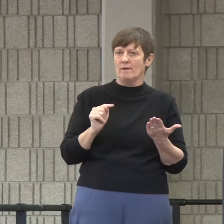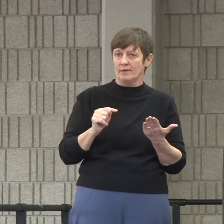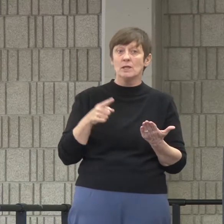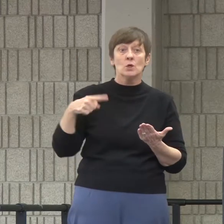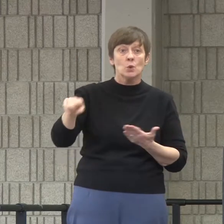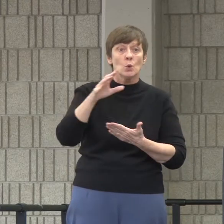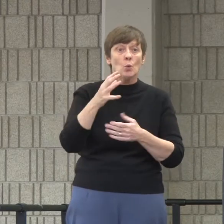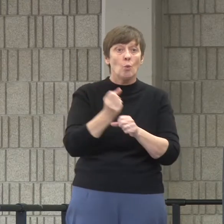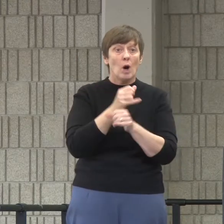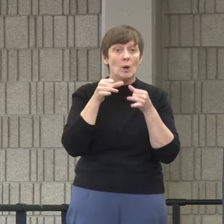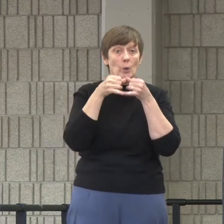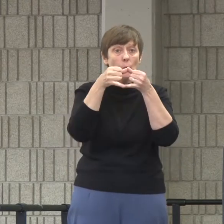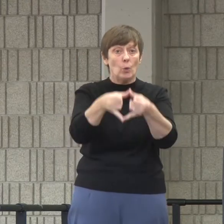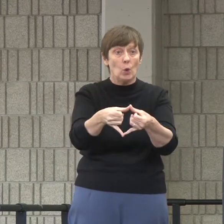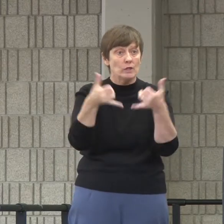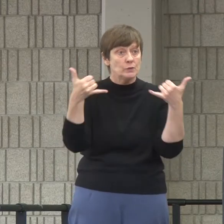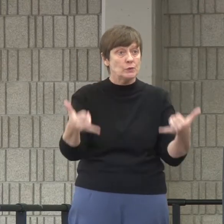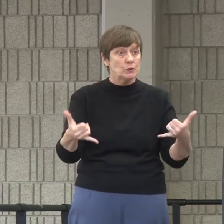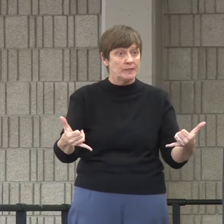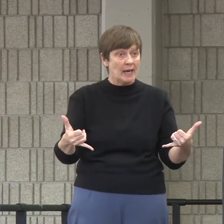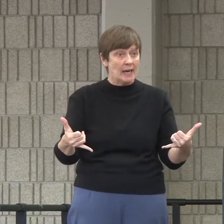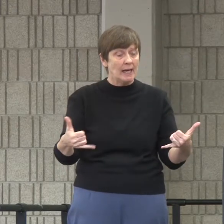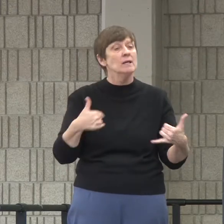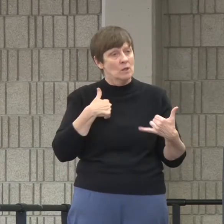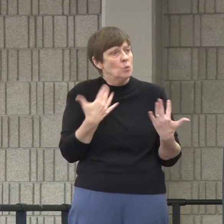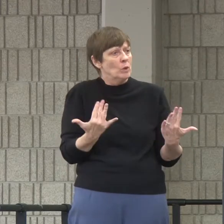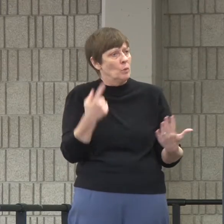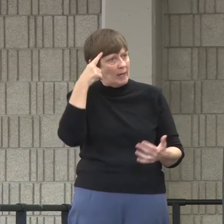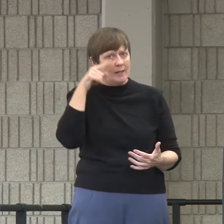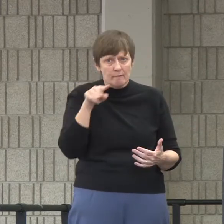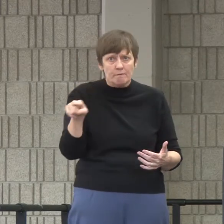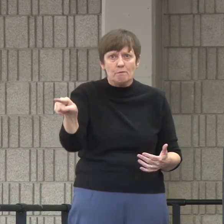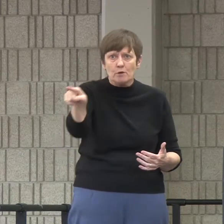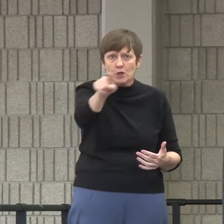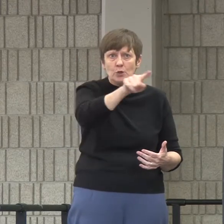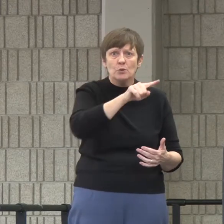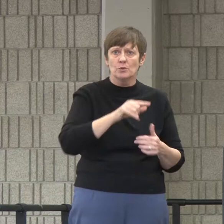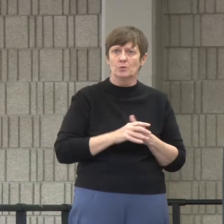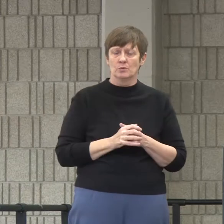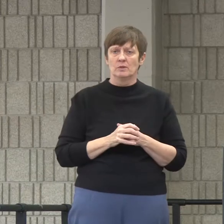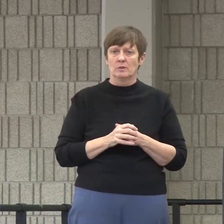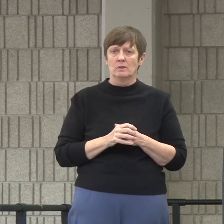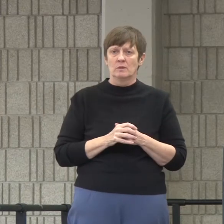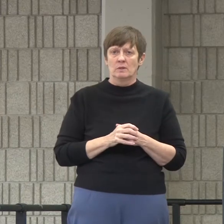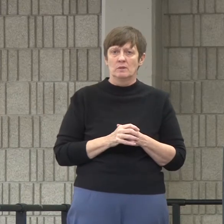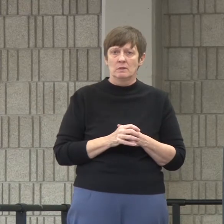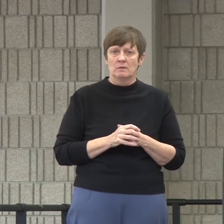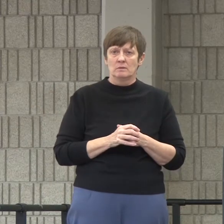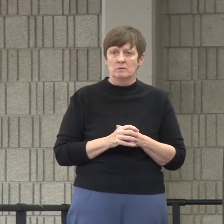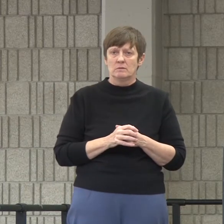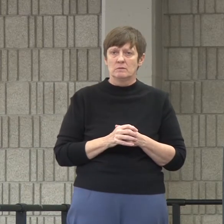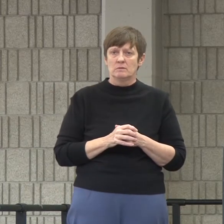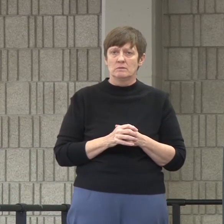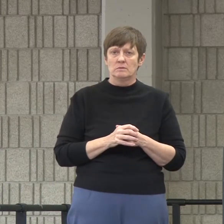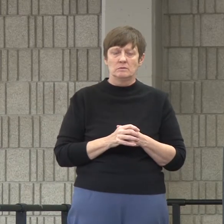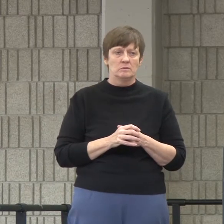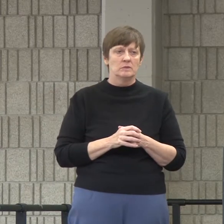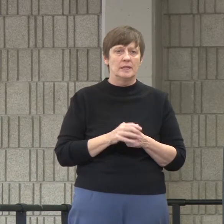today, you are the ones we have been waiting for, in the words of poet Pearl Klee.